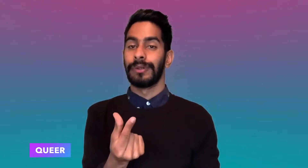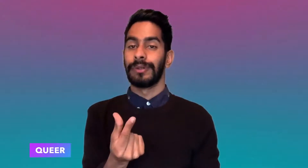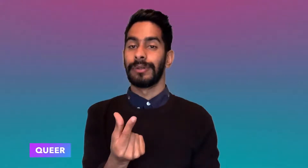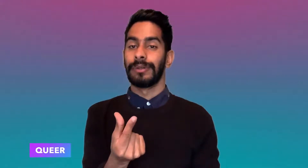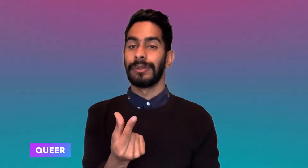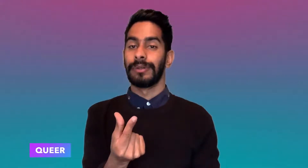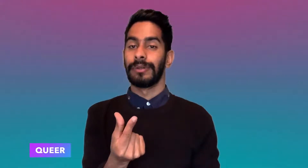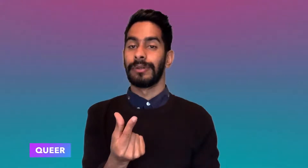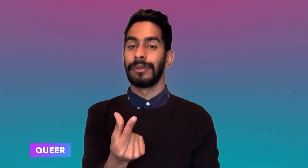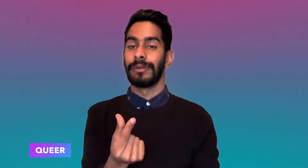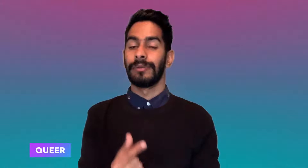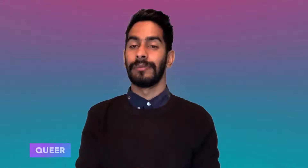Queer.